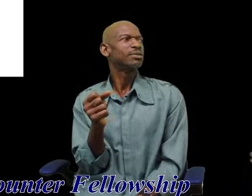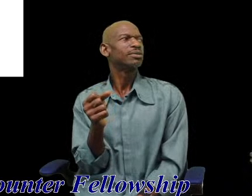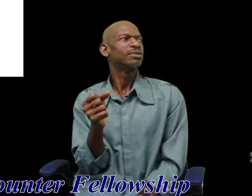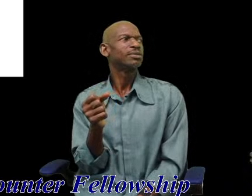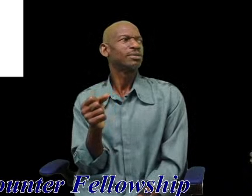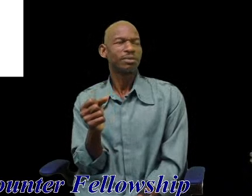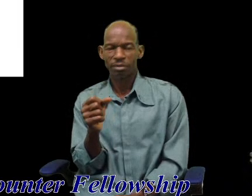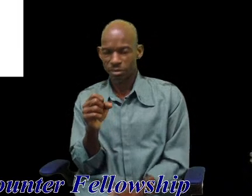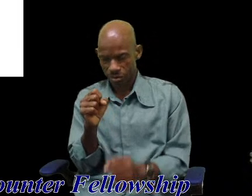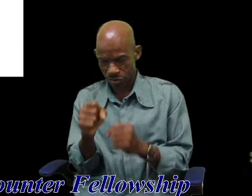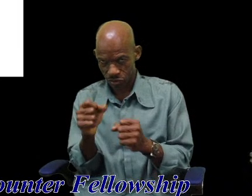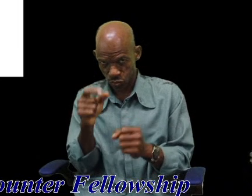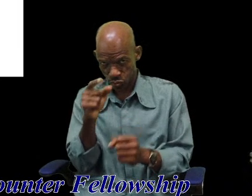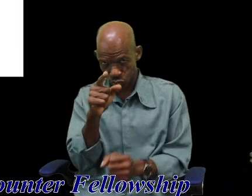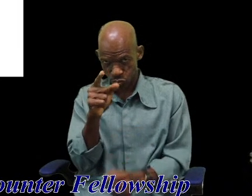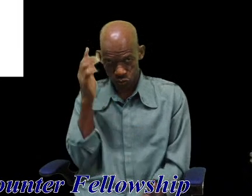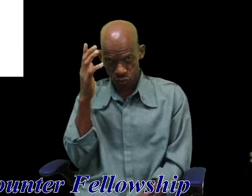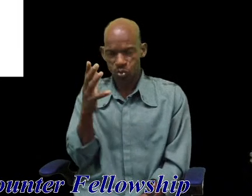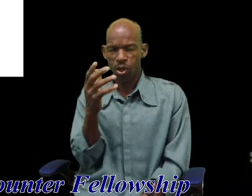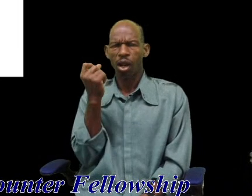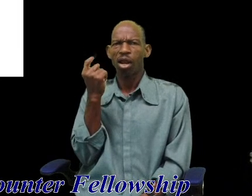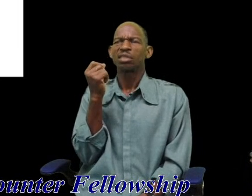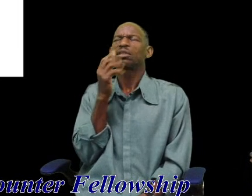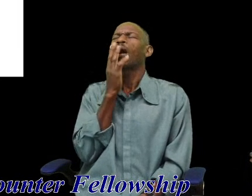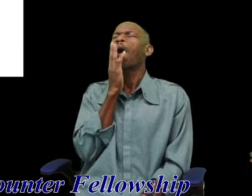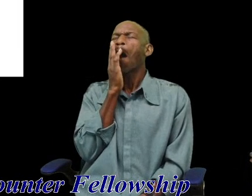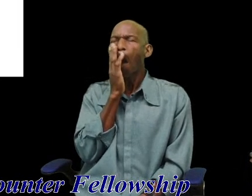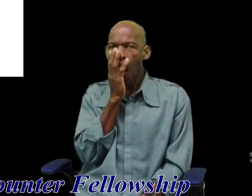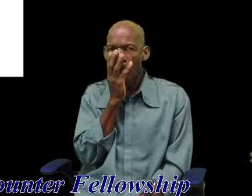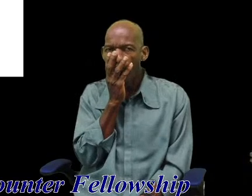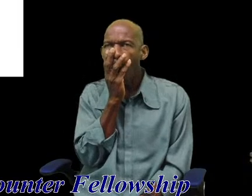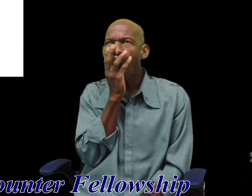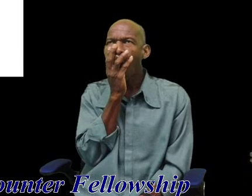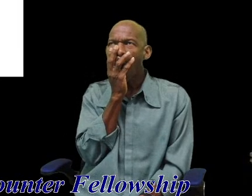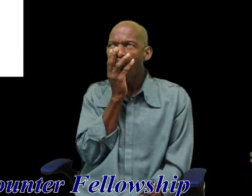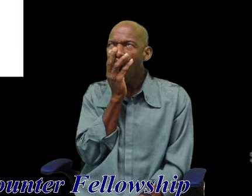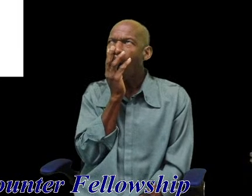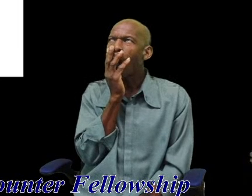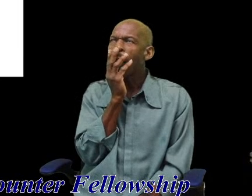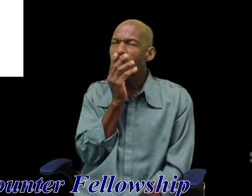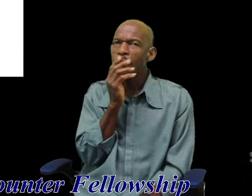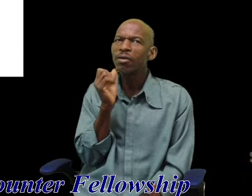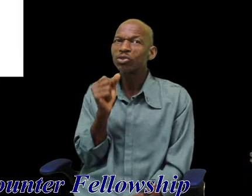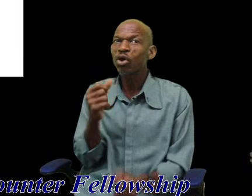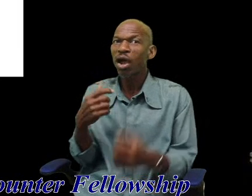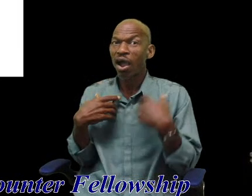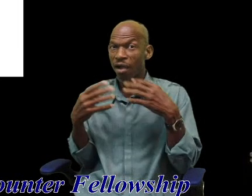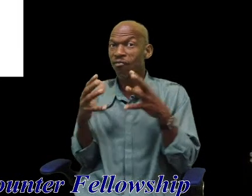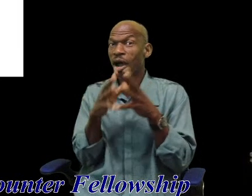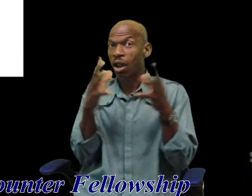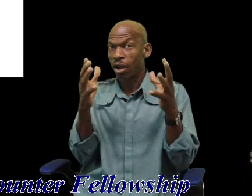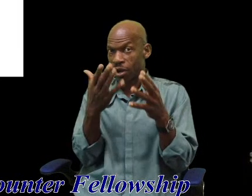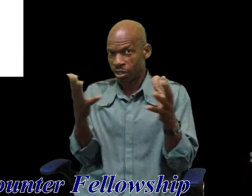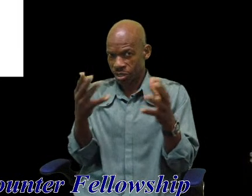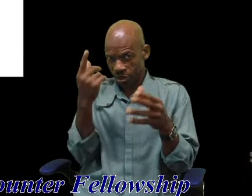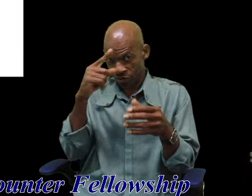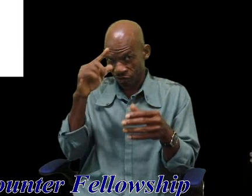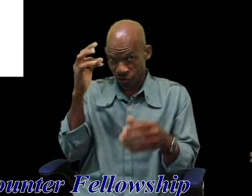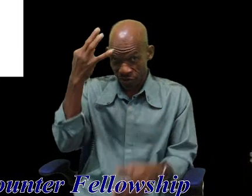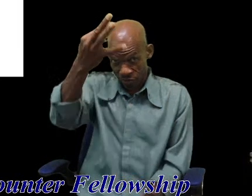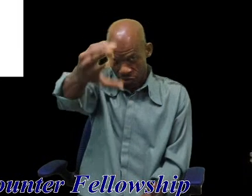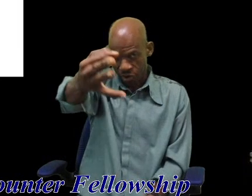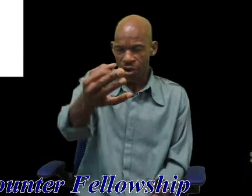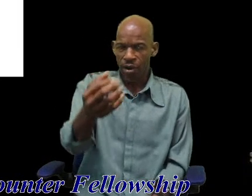well able to understand what to do. All right, so we have all of that to do, but for our next class, we're going to just looking at